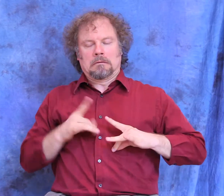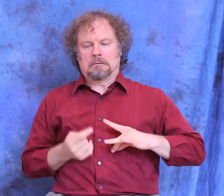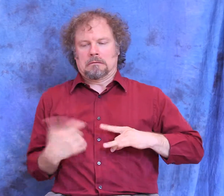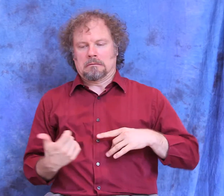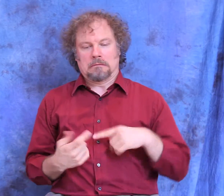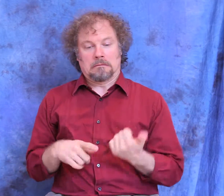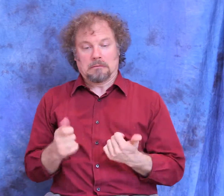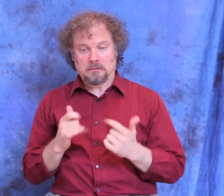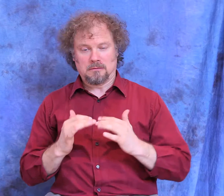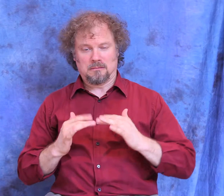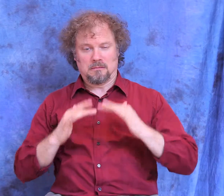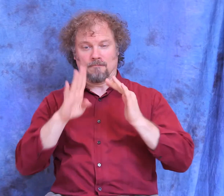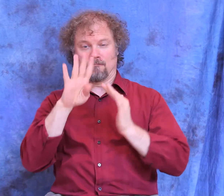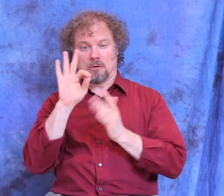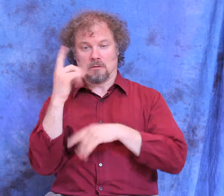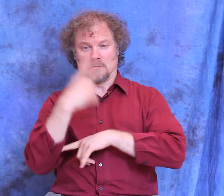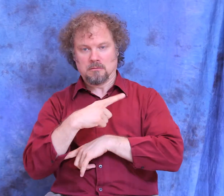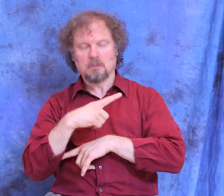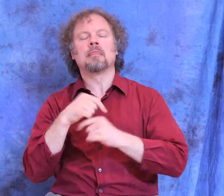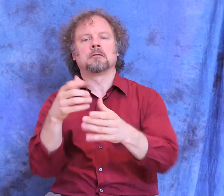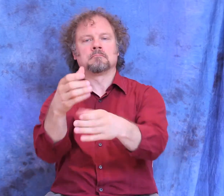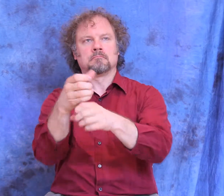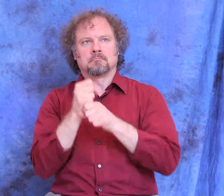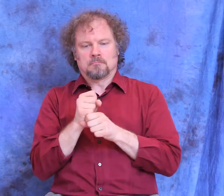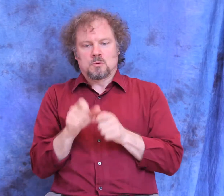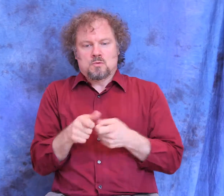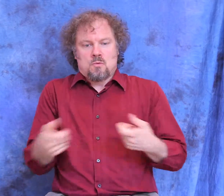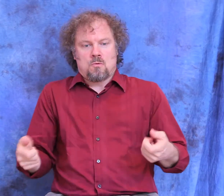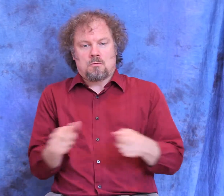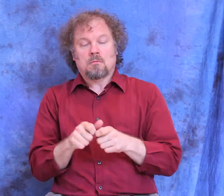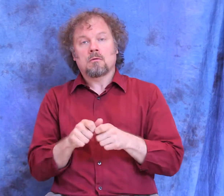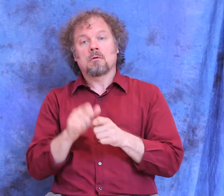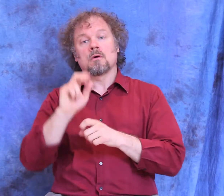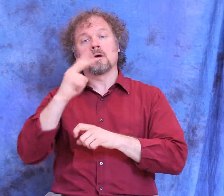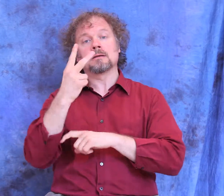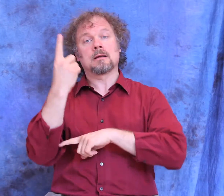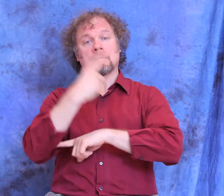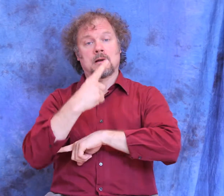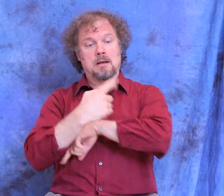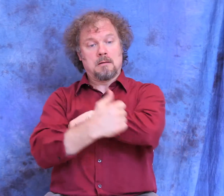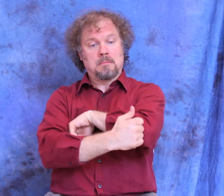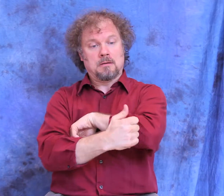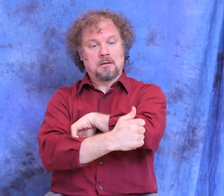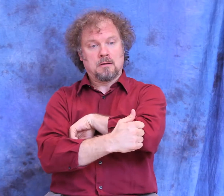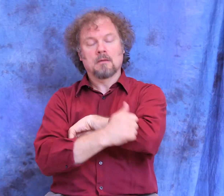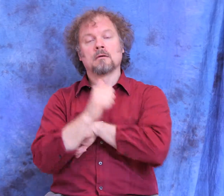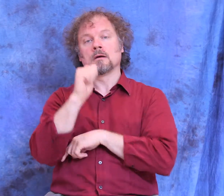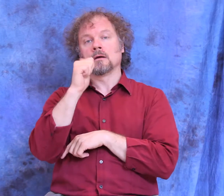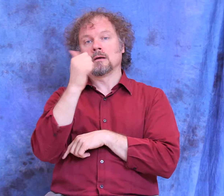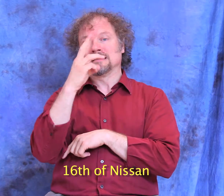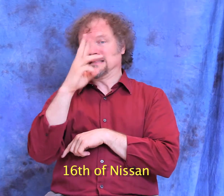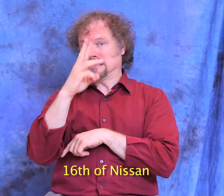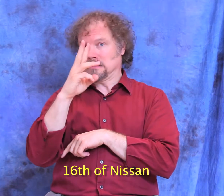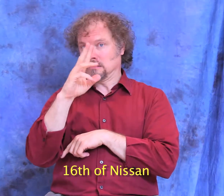Torah. That is why, on the second day of Pesach, the 16th of Nisan,